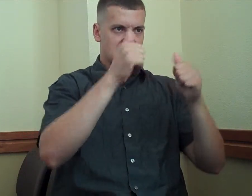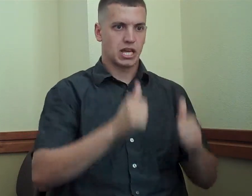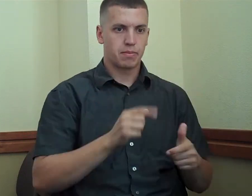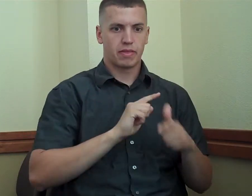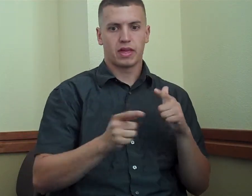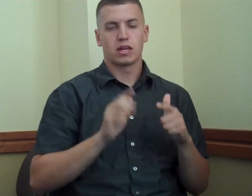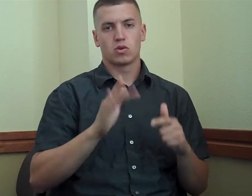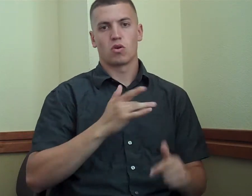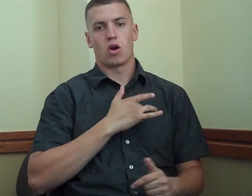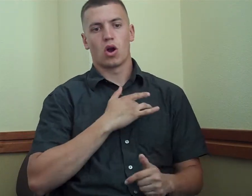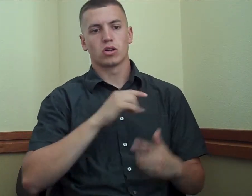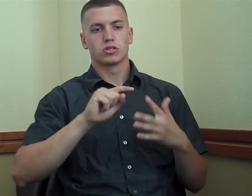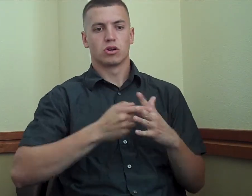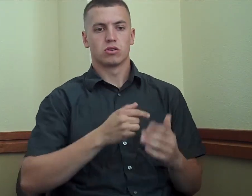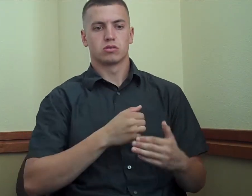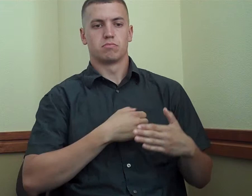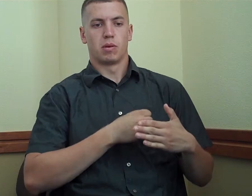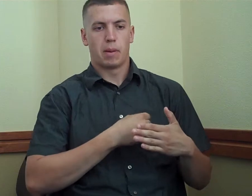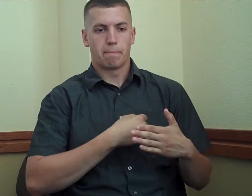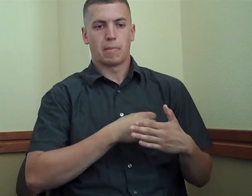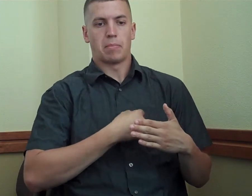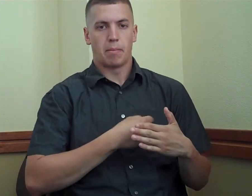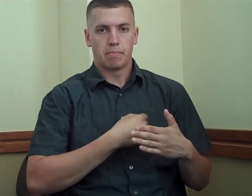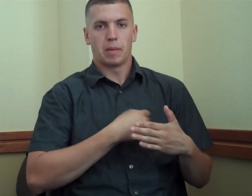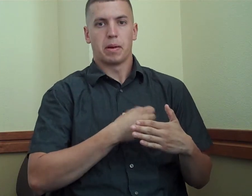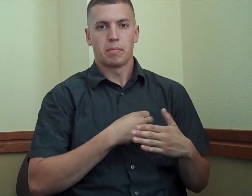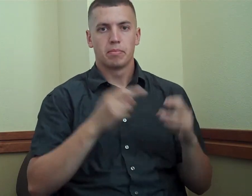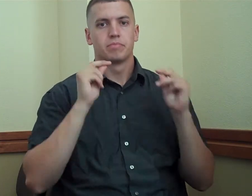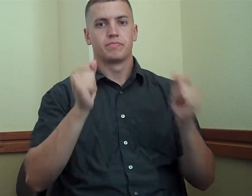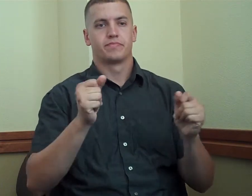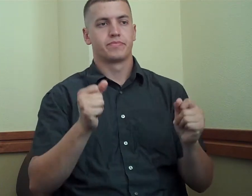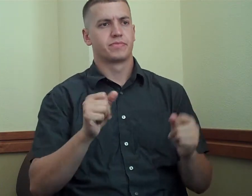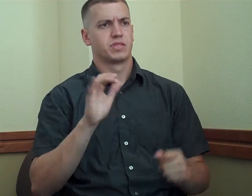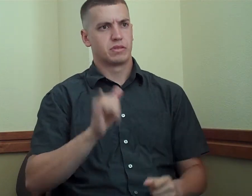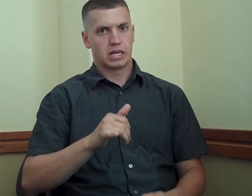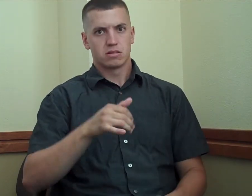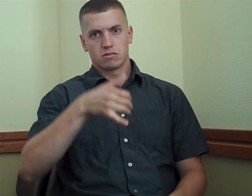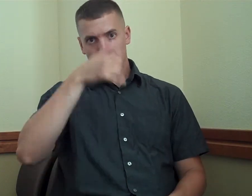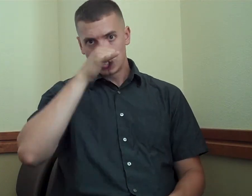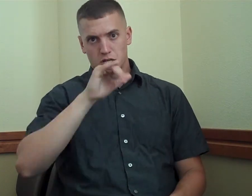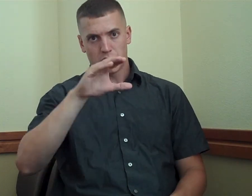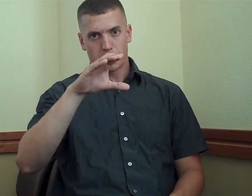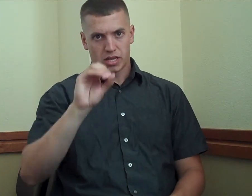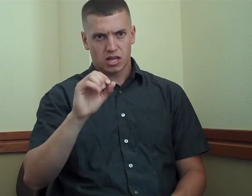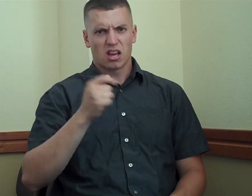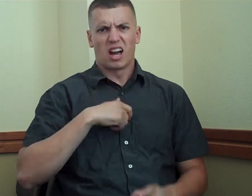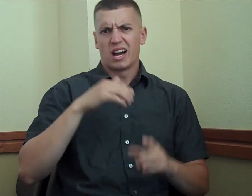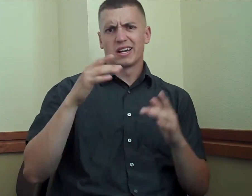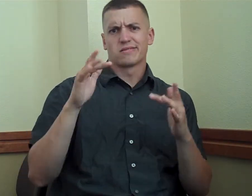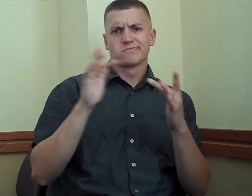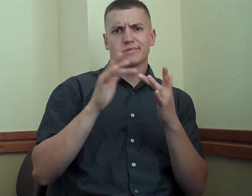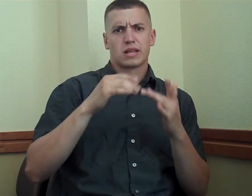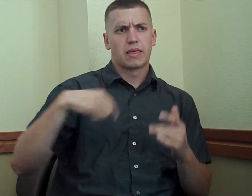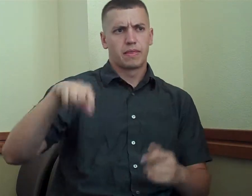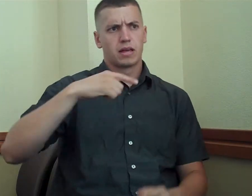moment. So this is actually a Dutch company. So I called them up and I asked, can I borrow a heart valve from you?